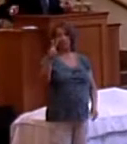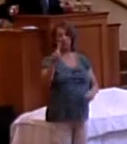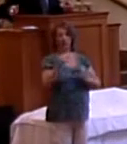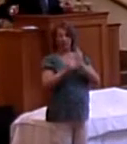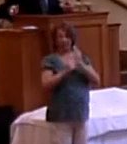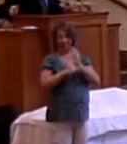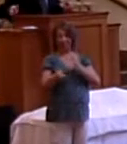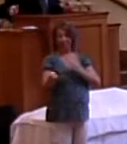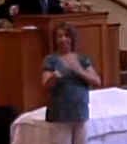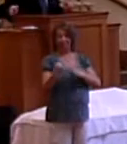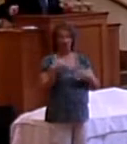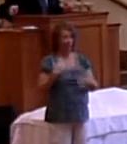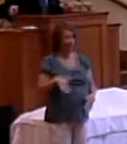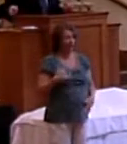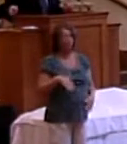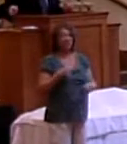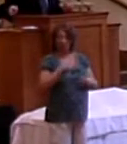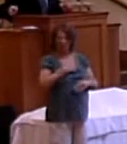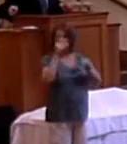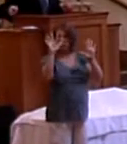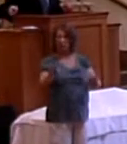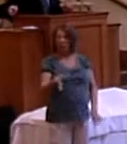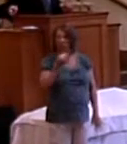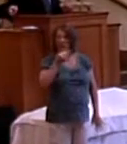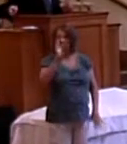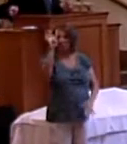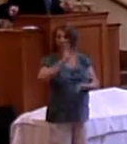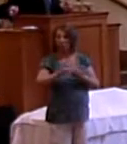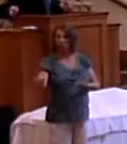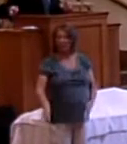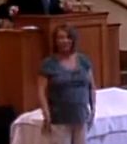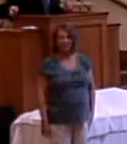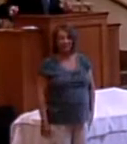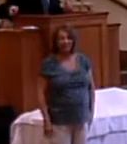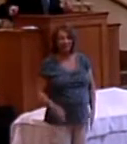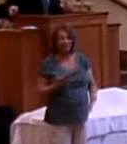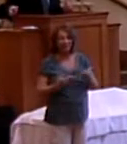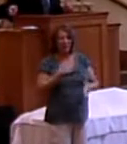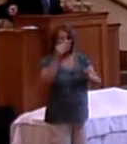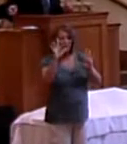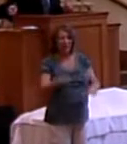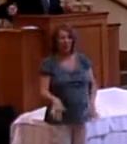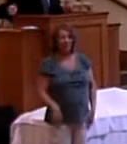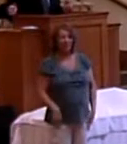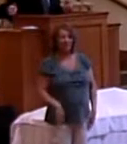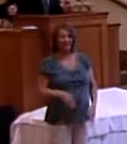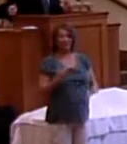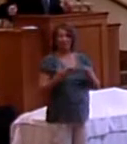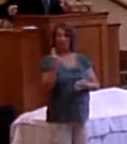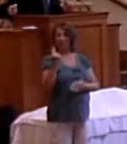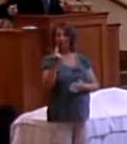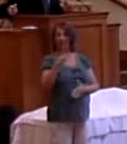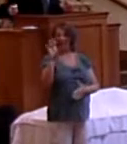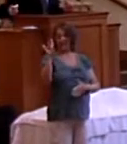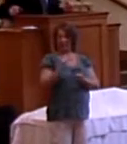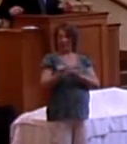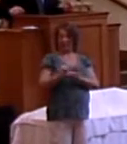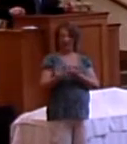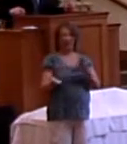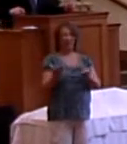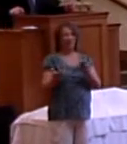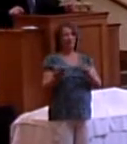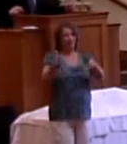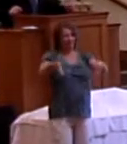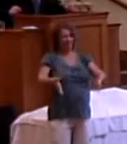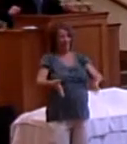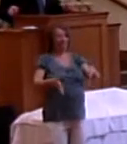that? It'll be snowing here in 4 weeks. There's probably only 8 weeks or maybe